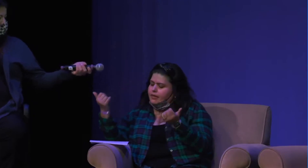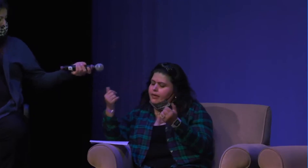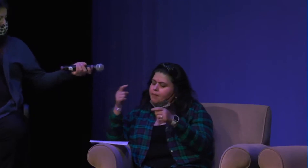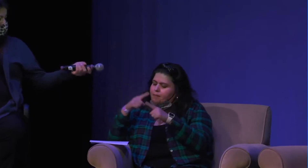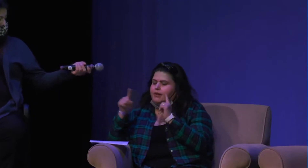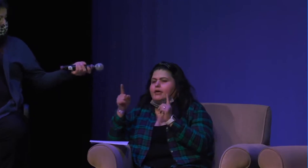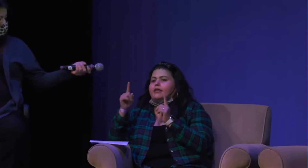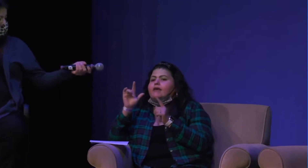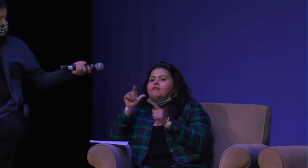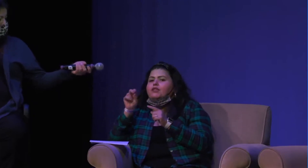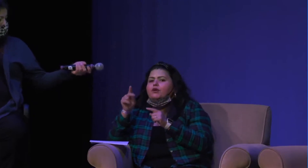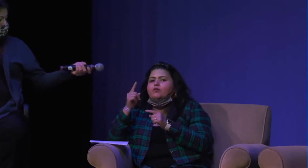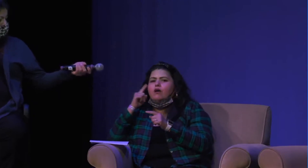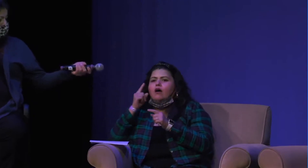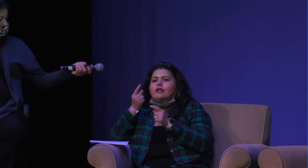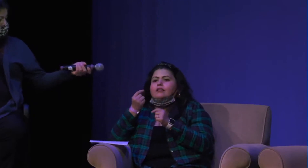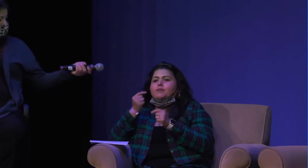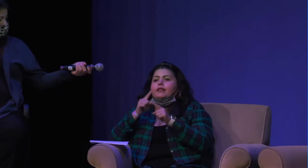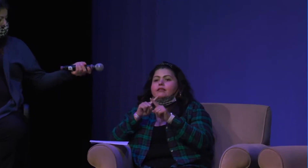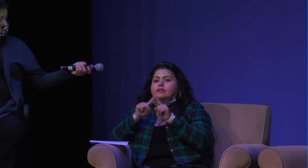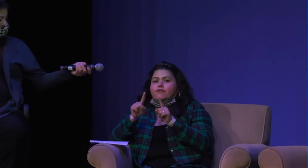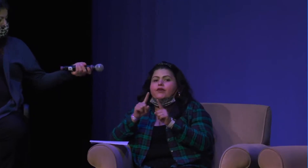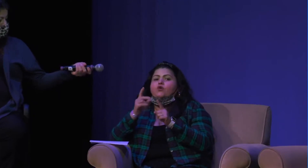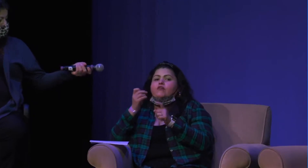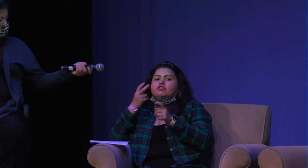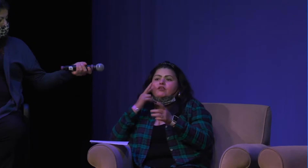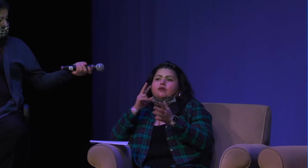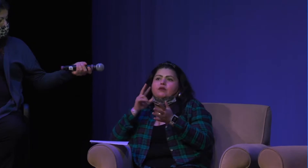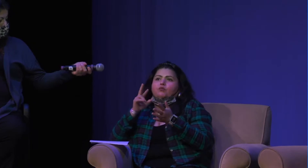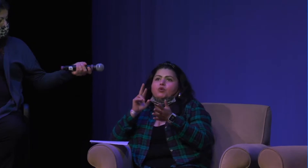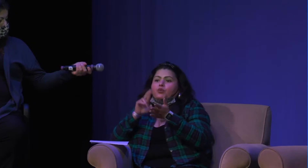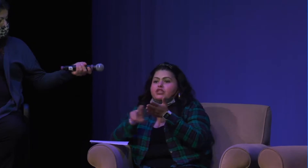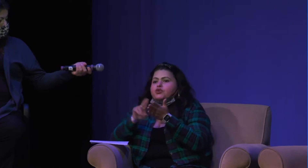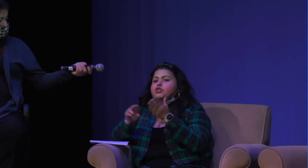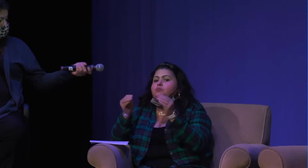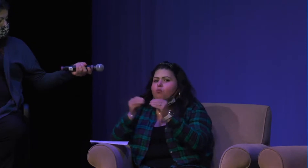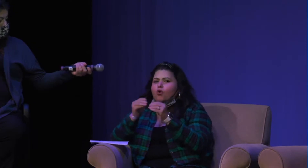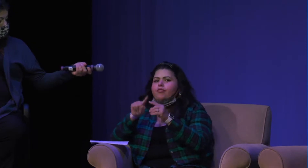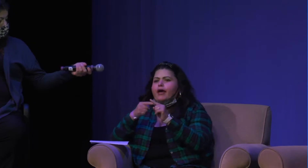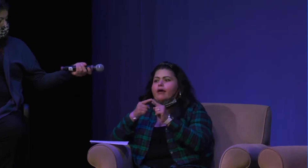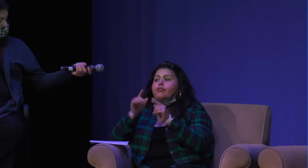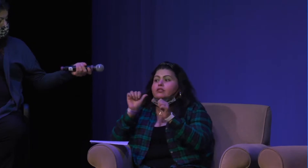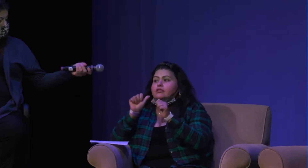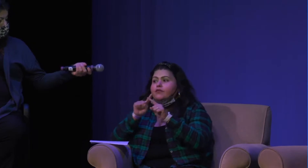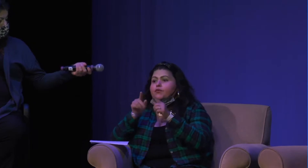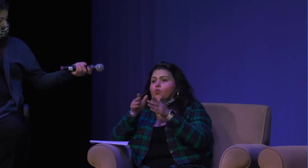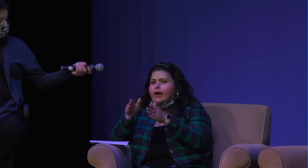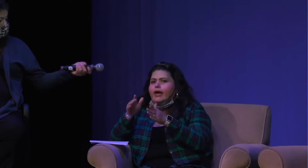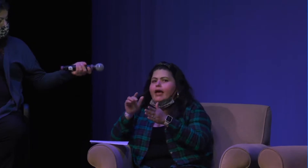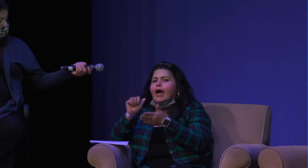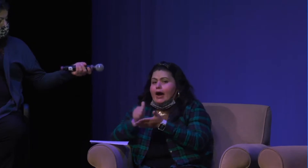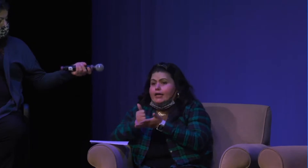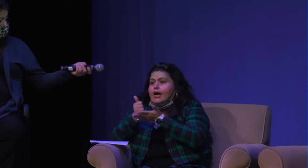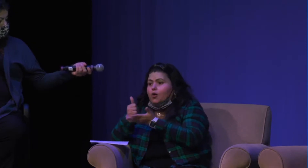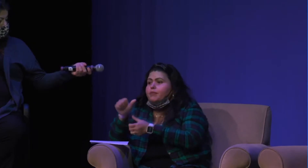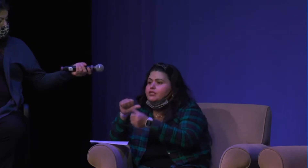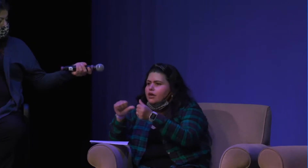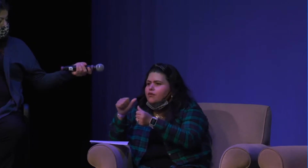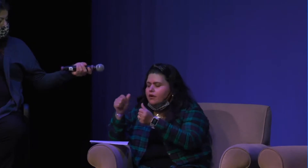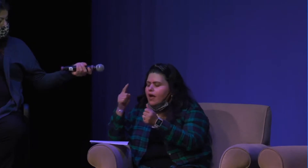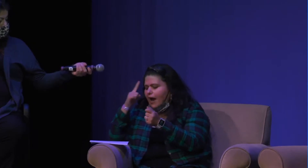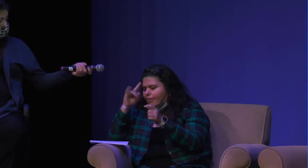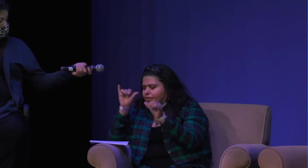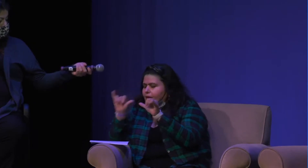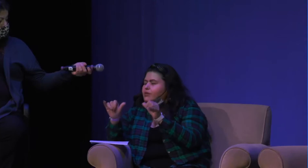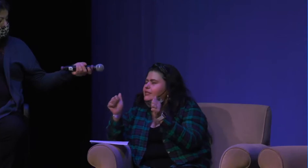they split up, but if Lou thought a little bit different, or if she would research more that there's a different way how to help each